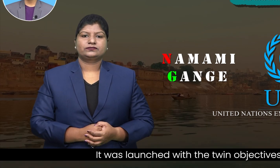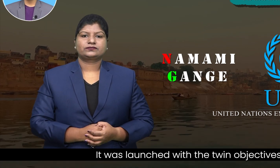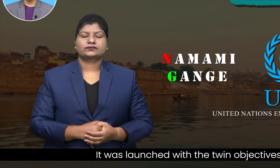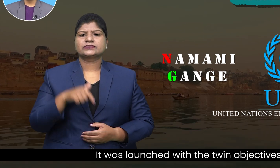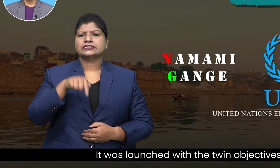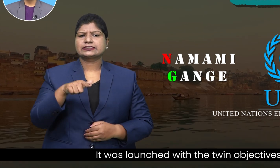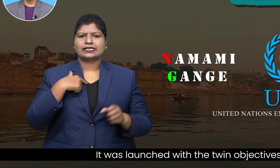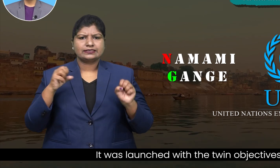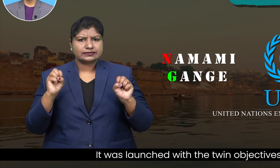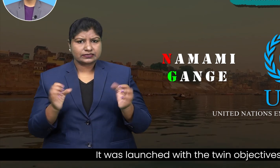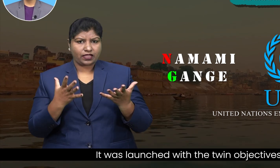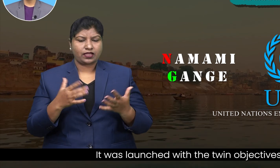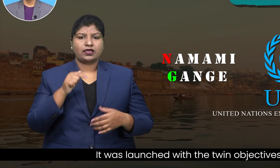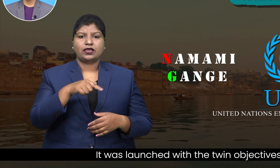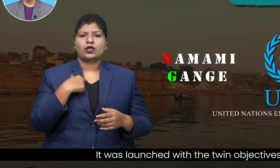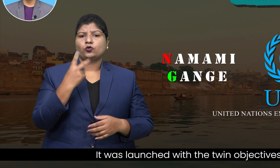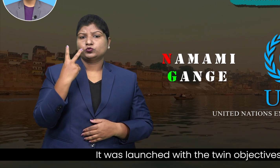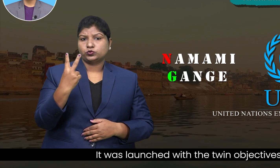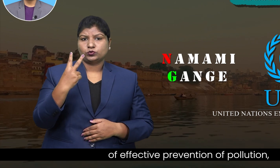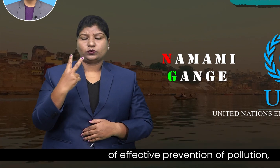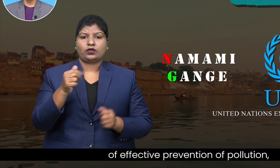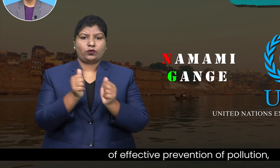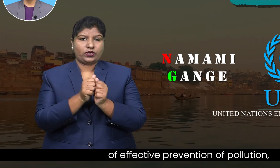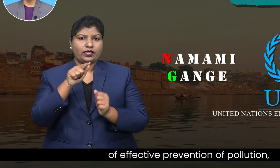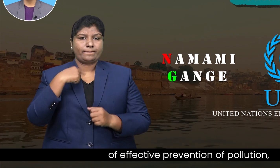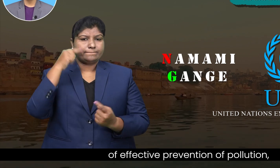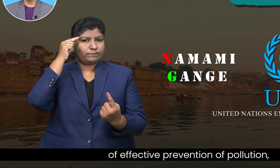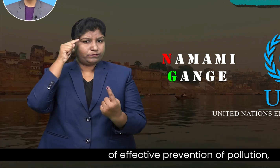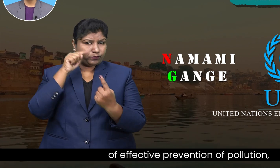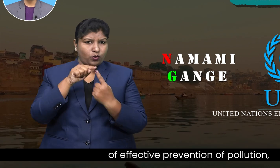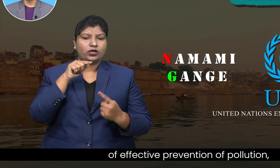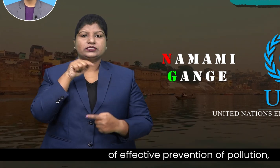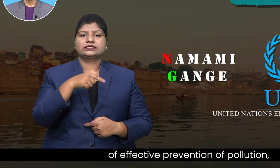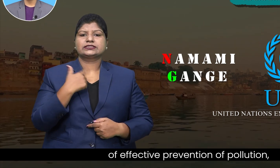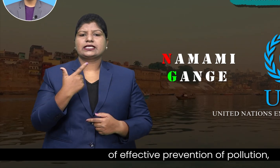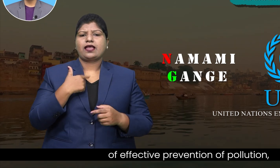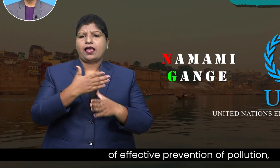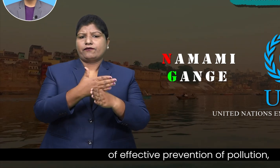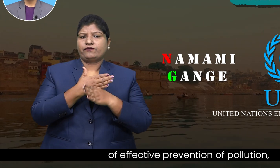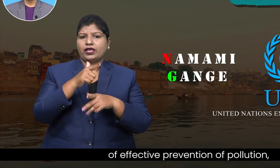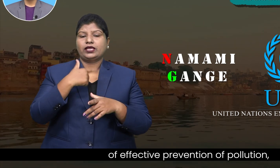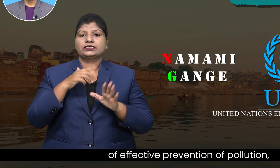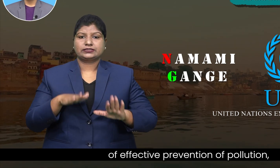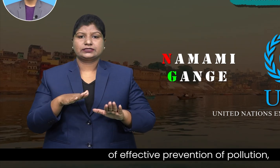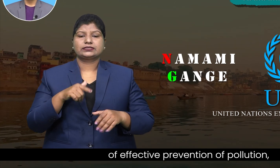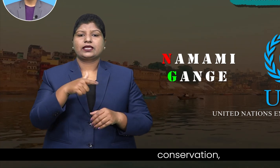It was launched with the twin objectives of effective prevention of pollution,